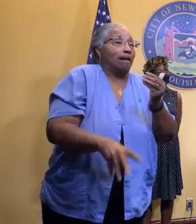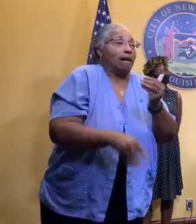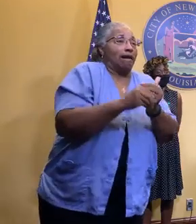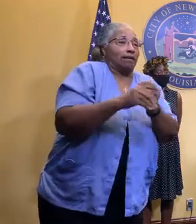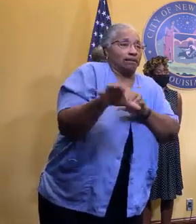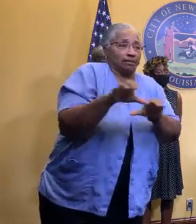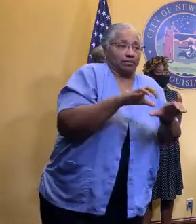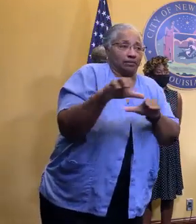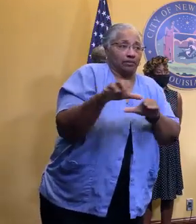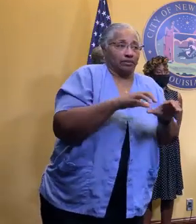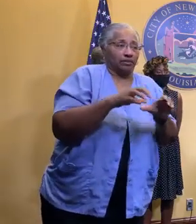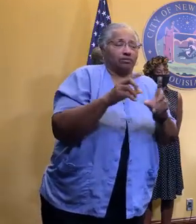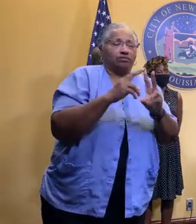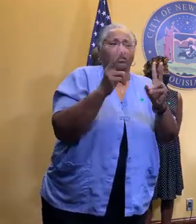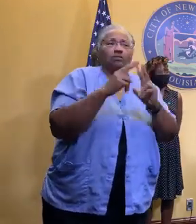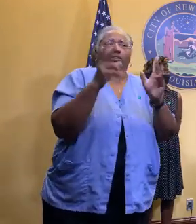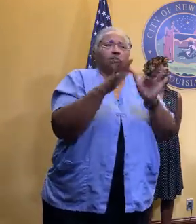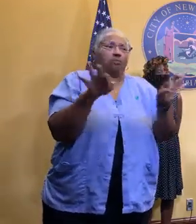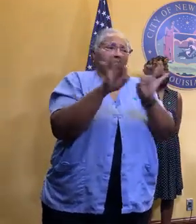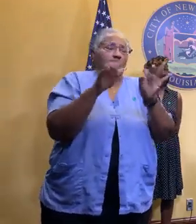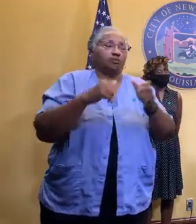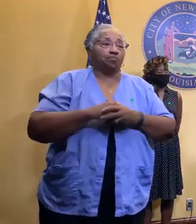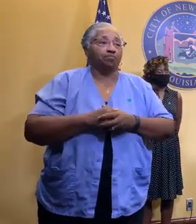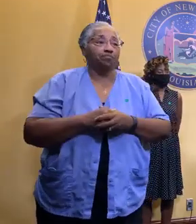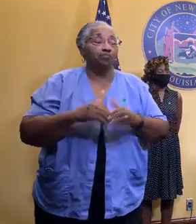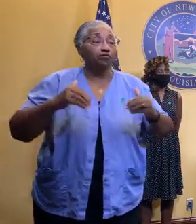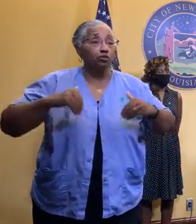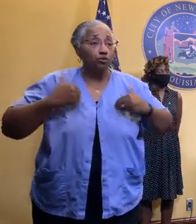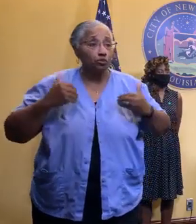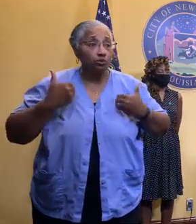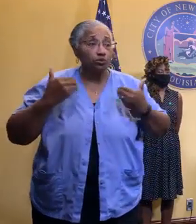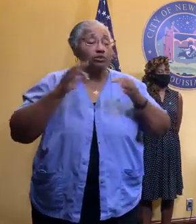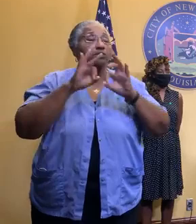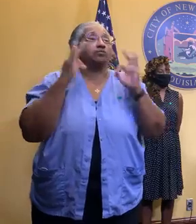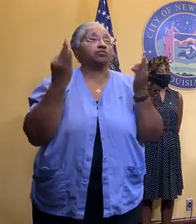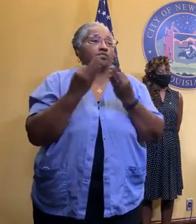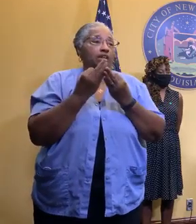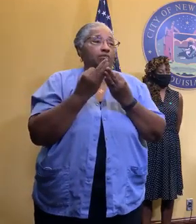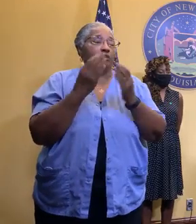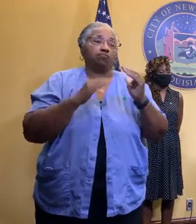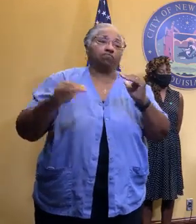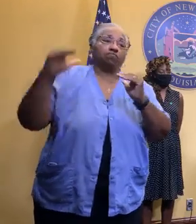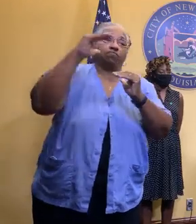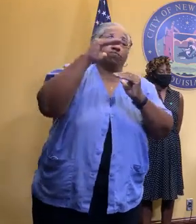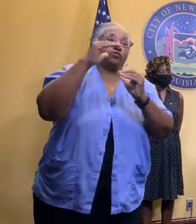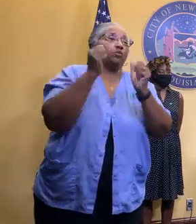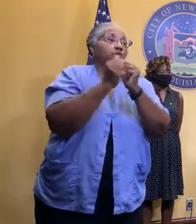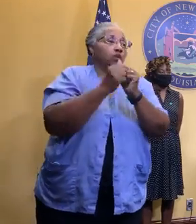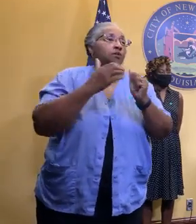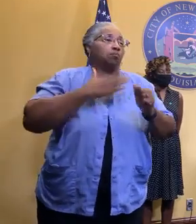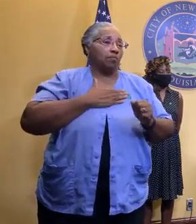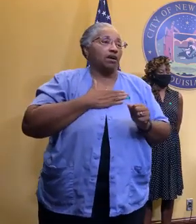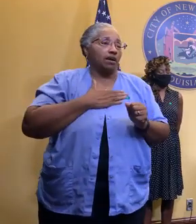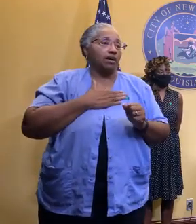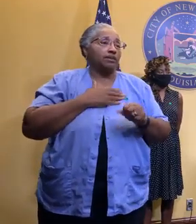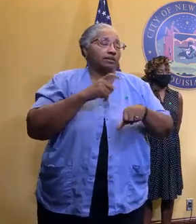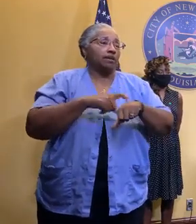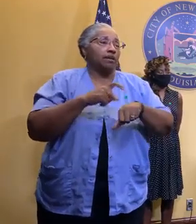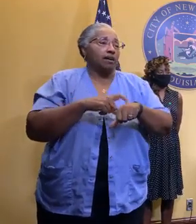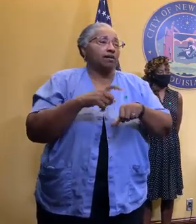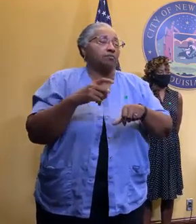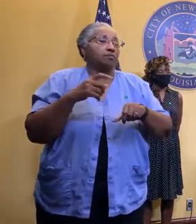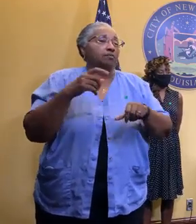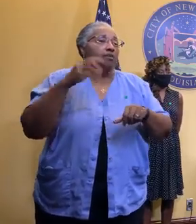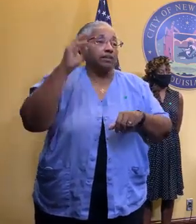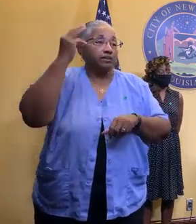important. Youth and families have been, again, a top priority in my administration, and they will continue